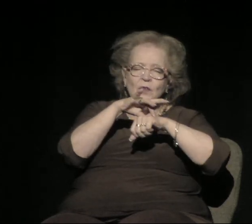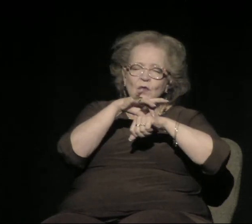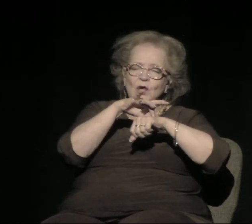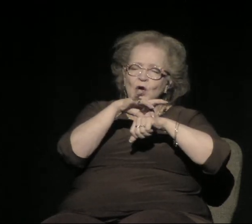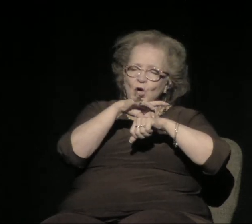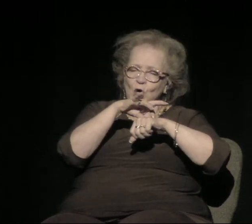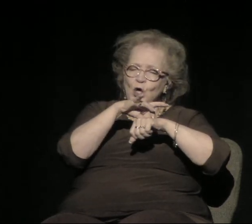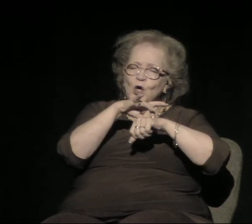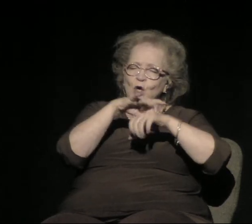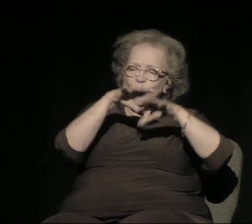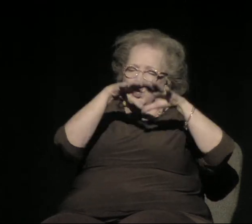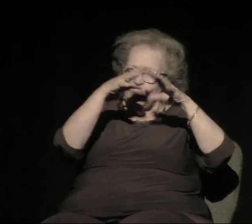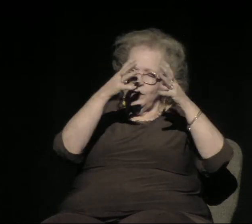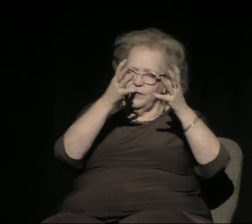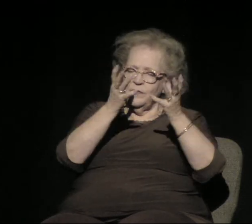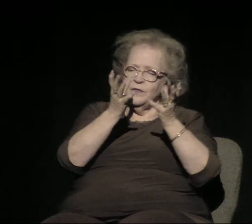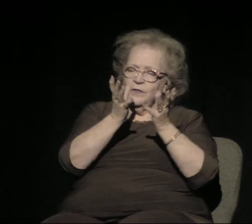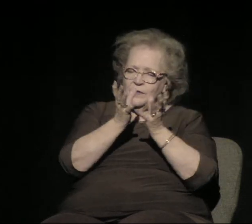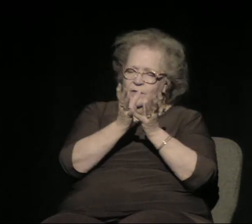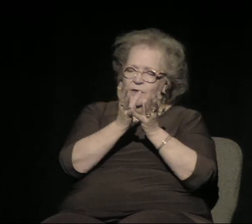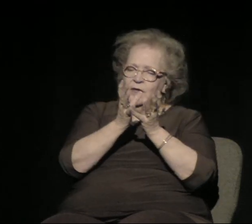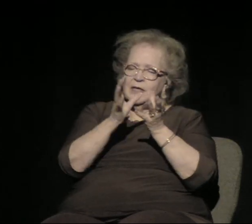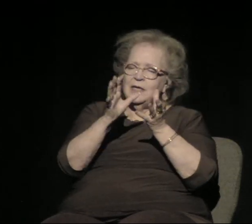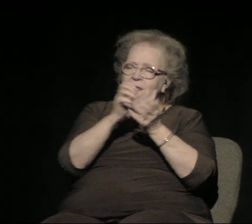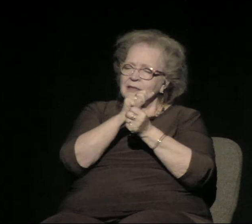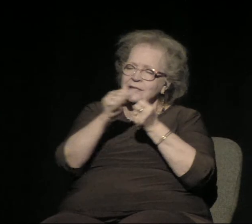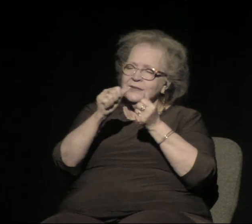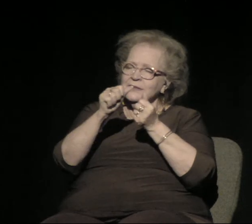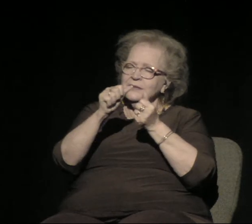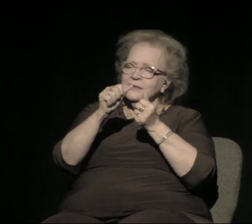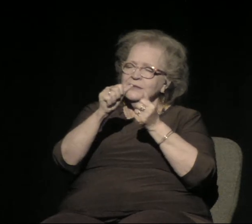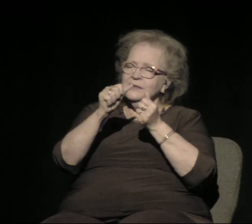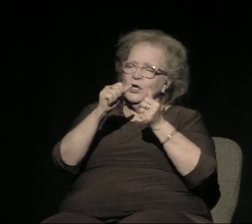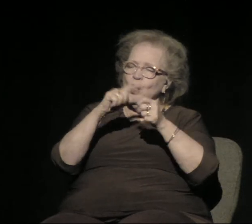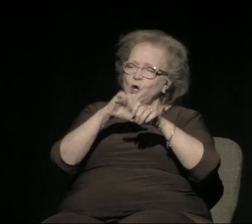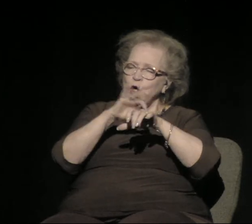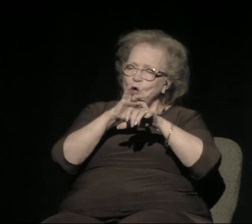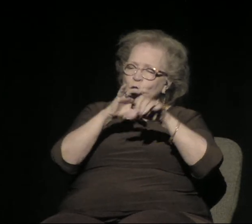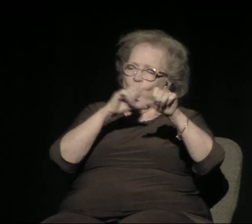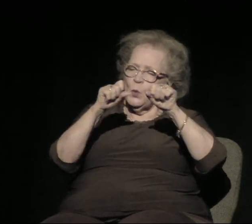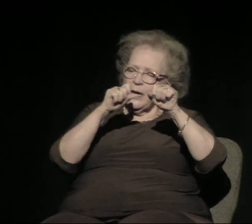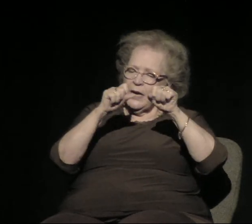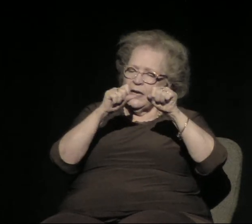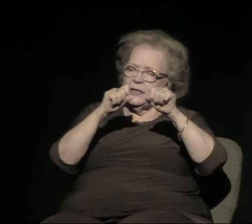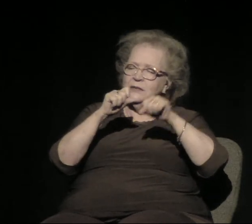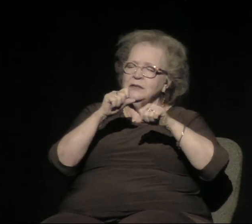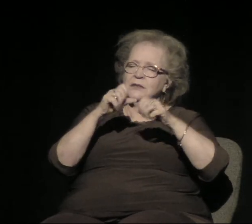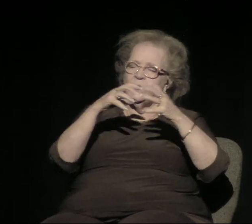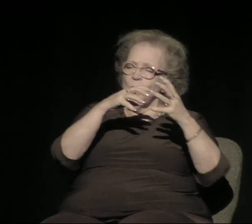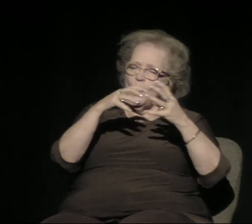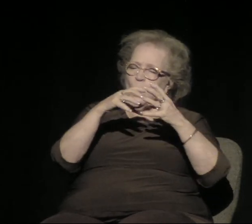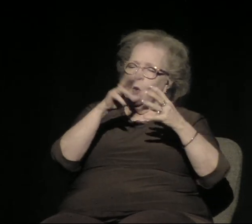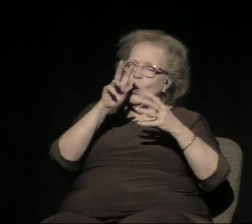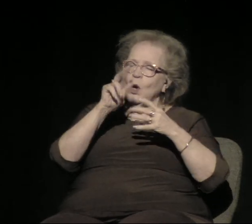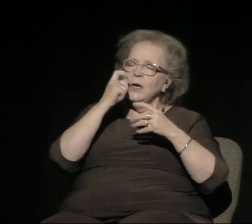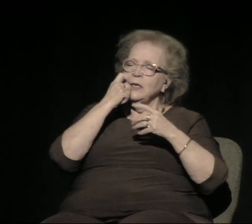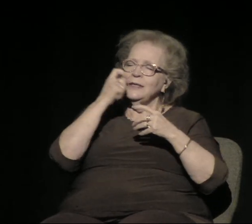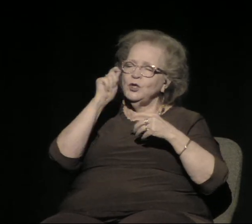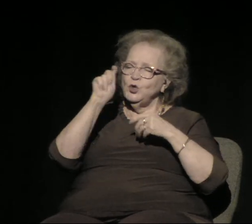yesterday in Ecuador. There's ongoing devastation in Turkey, a war in Ukraine.